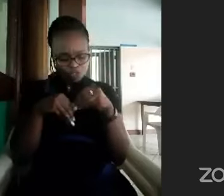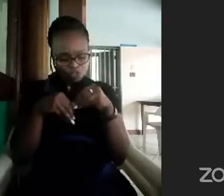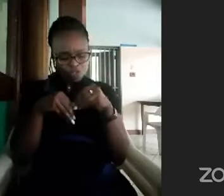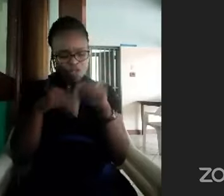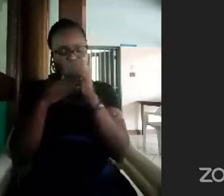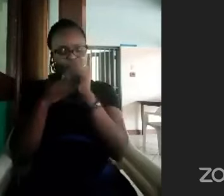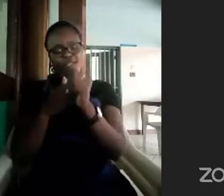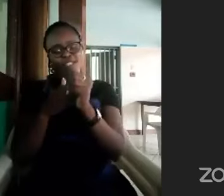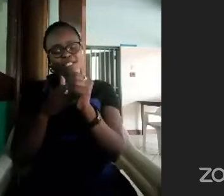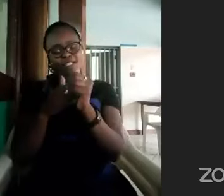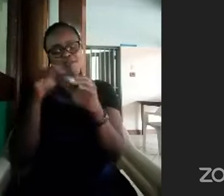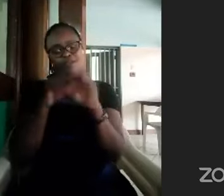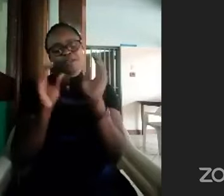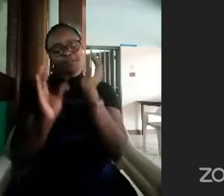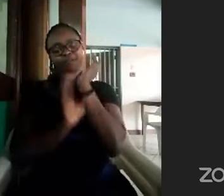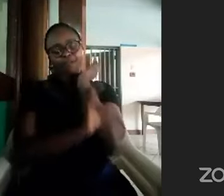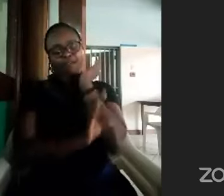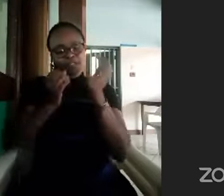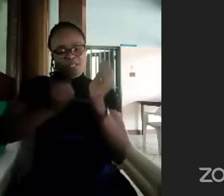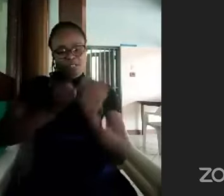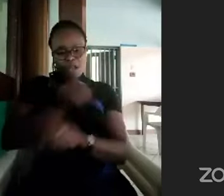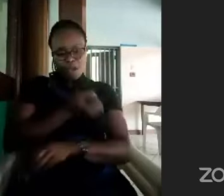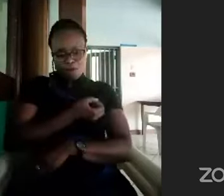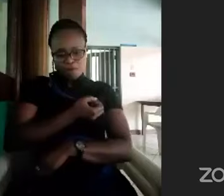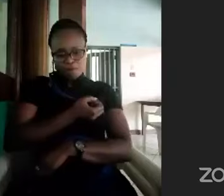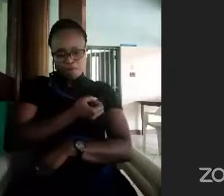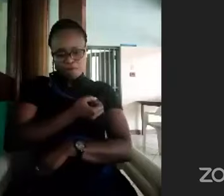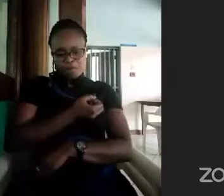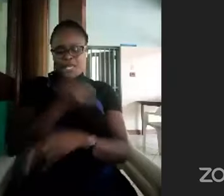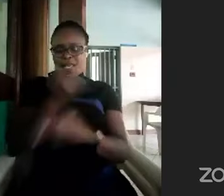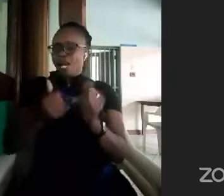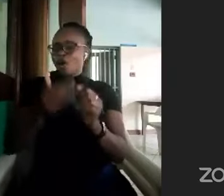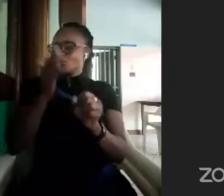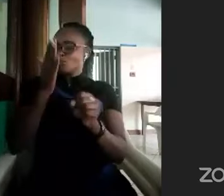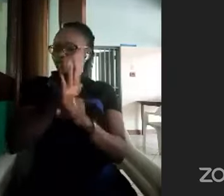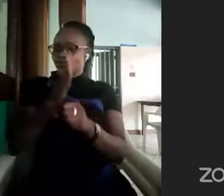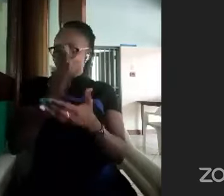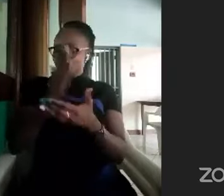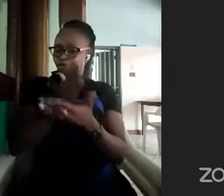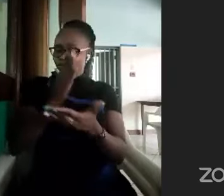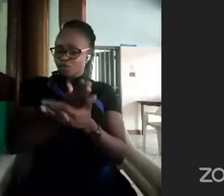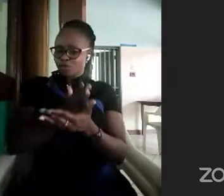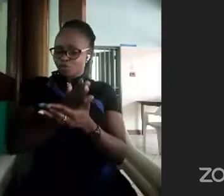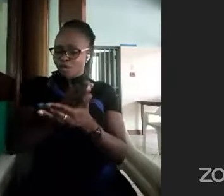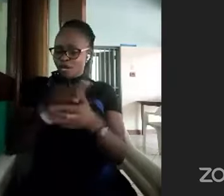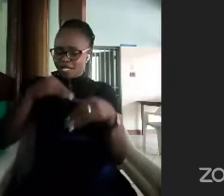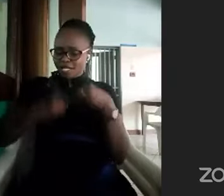extent, persons with disability have been excluded. But before we look at that, I would like to first of all highlight a few